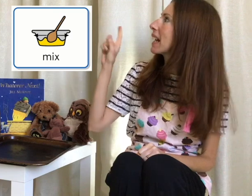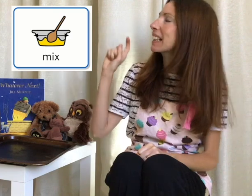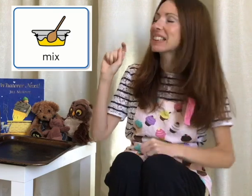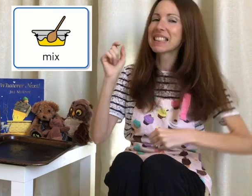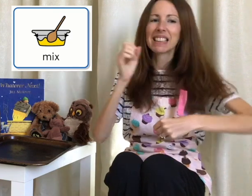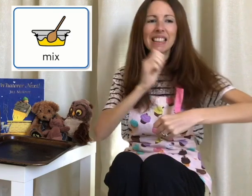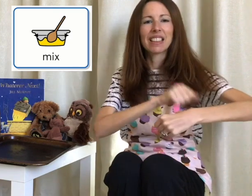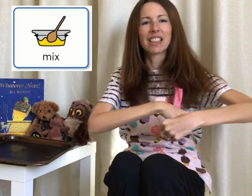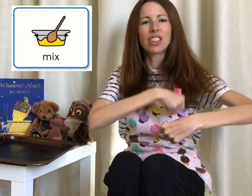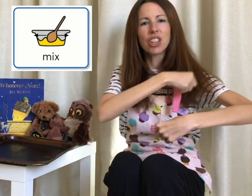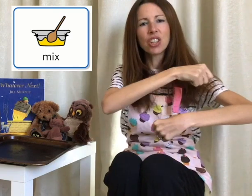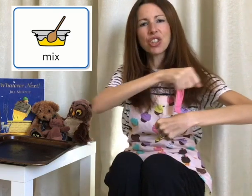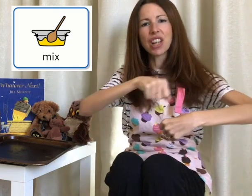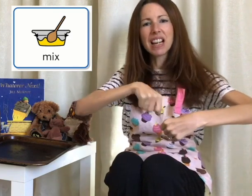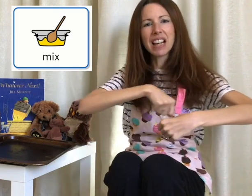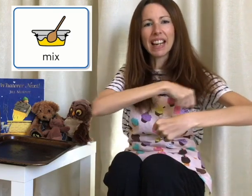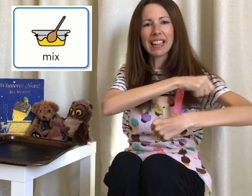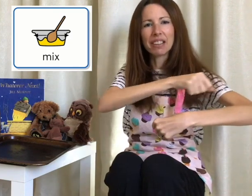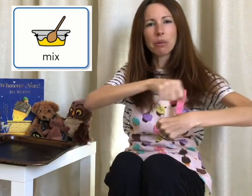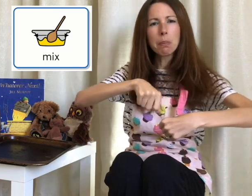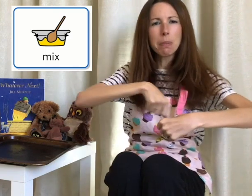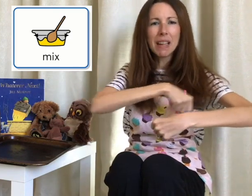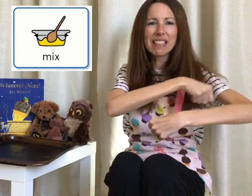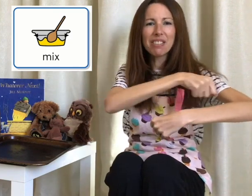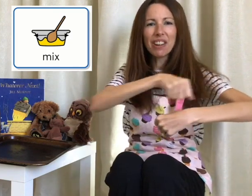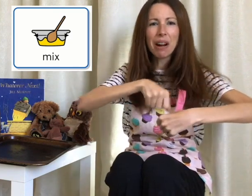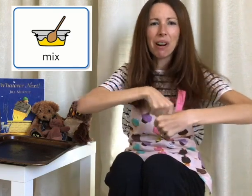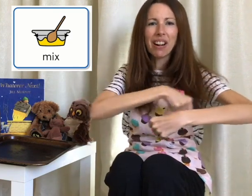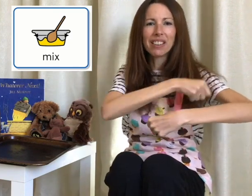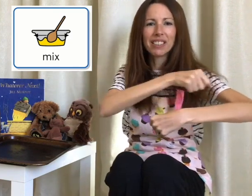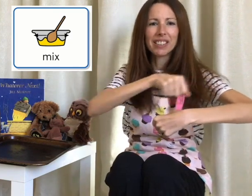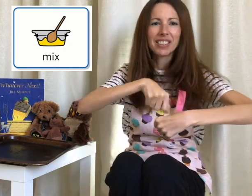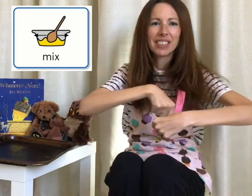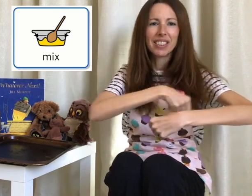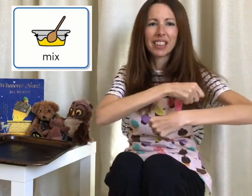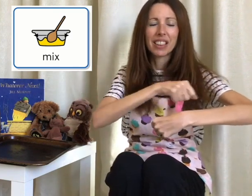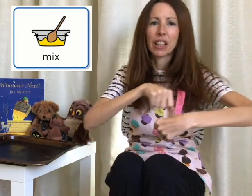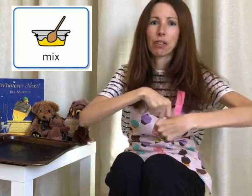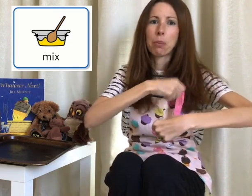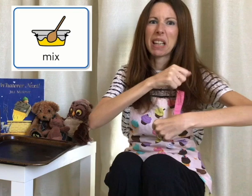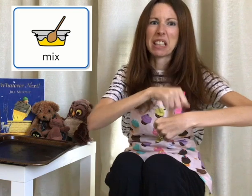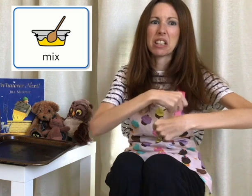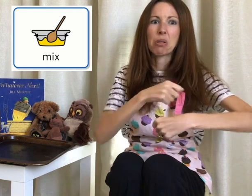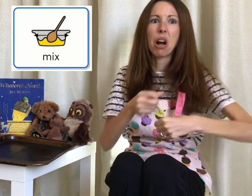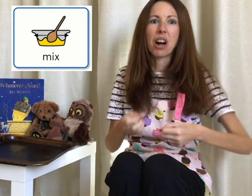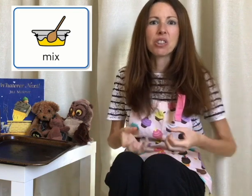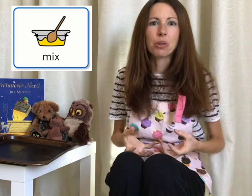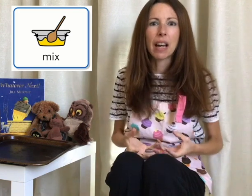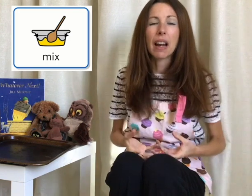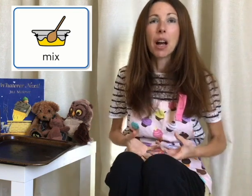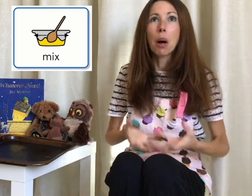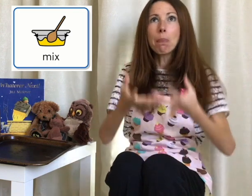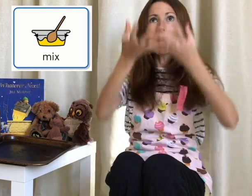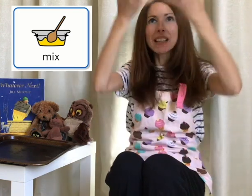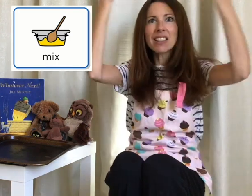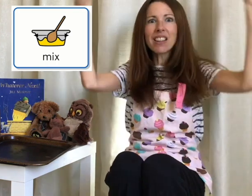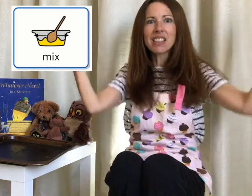mix, just gently, when we mix the flour. If you mix it too hard, you'll get a big dust